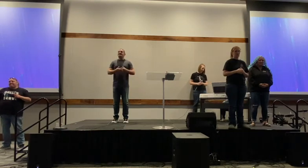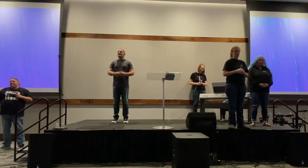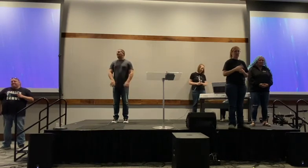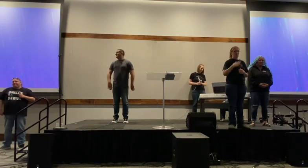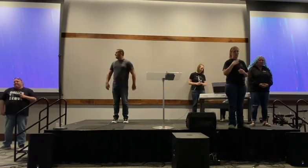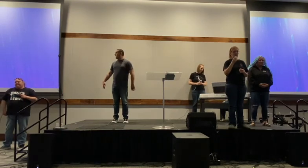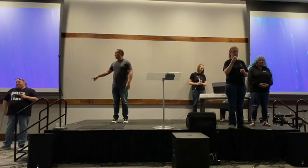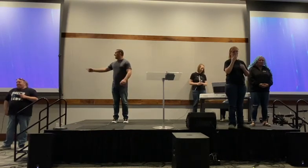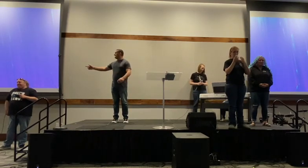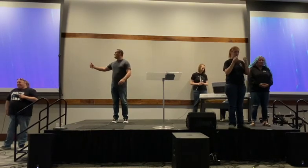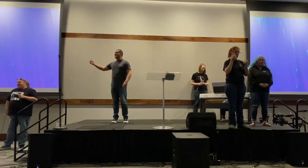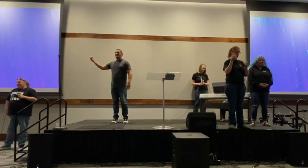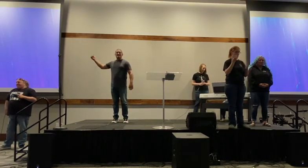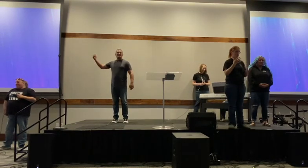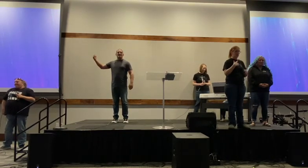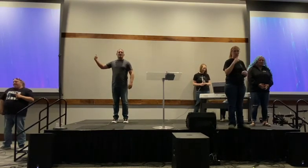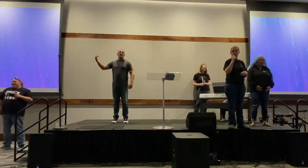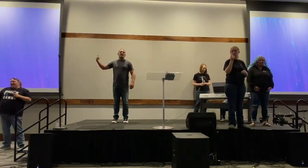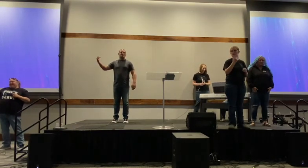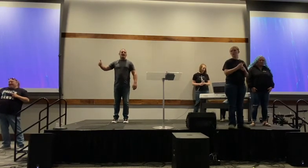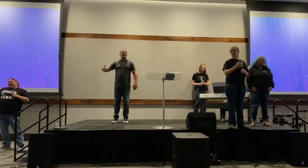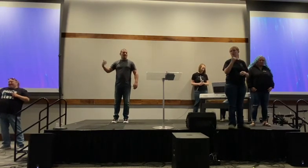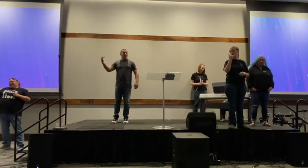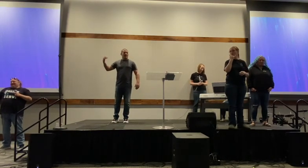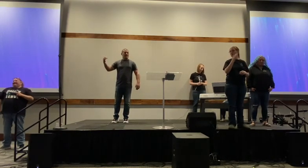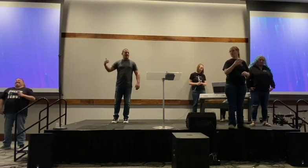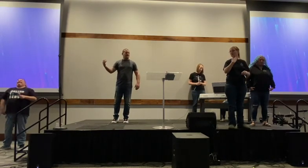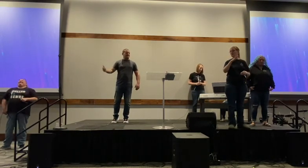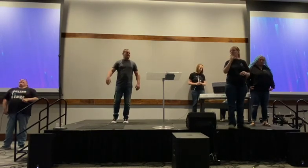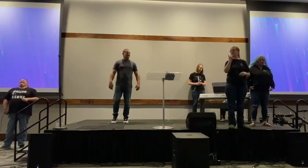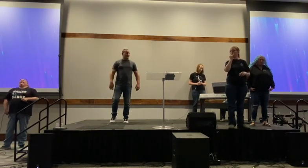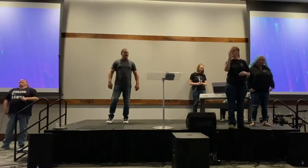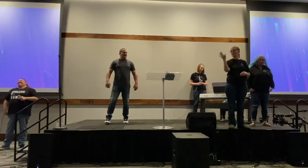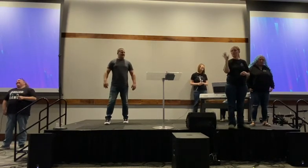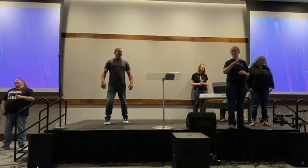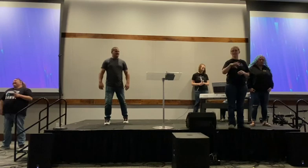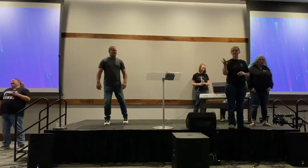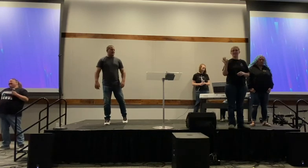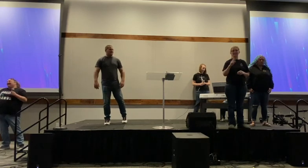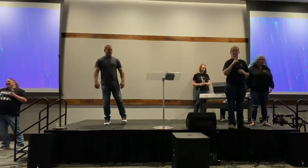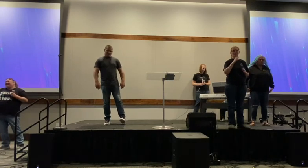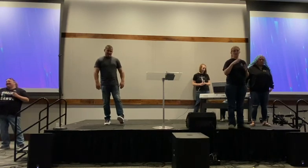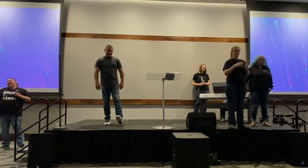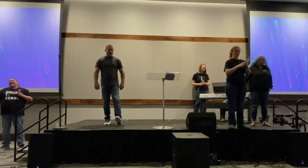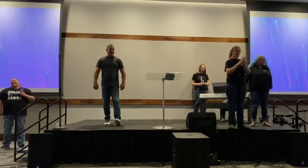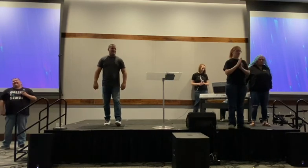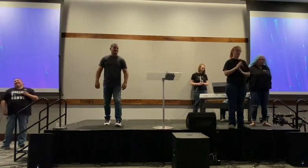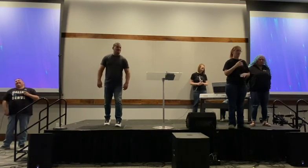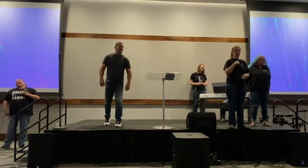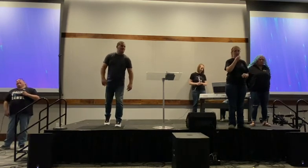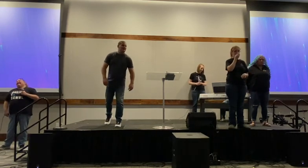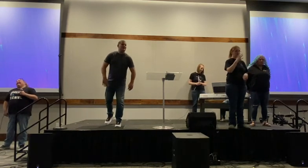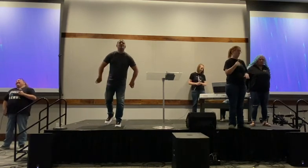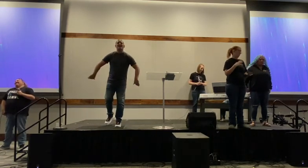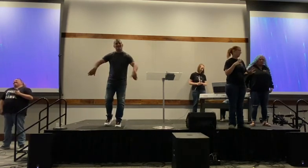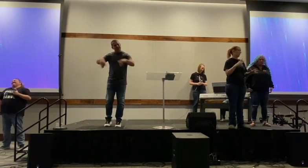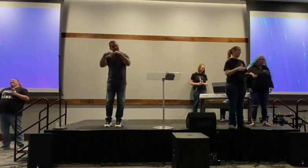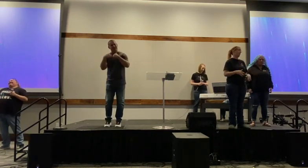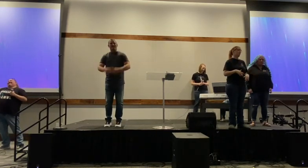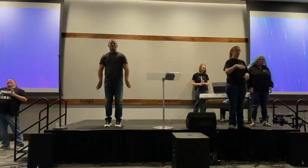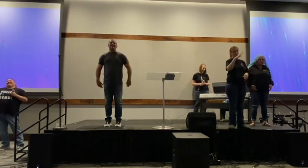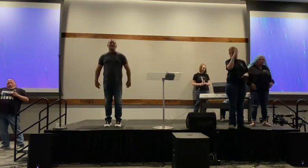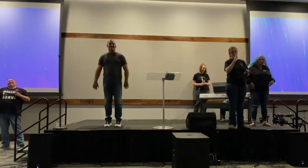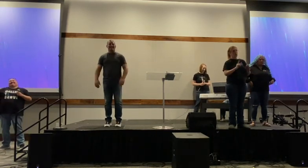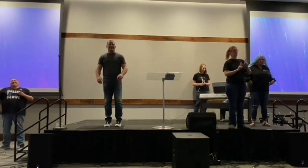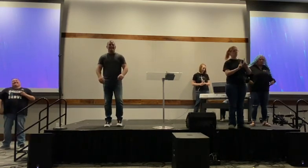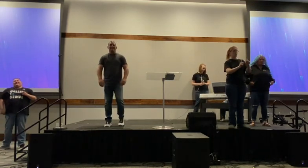My singing so hard too. I threw my sister off because I was singing the wrong song, the wrong verses. During praise, we didn't care. God was cool. He's walking my street